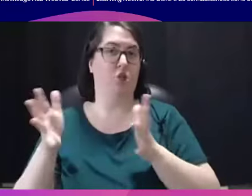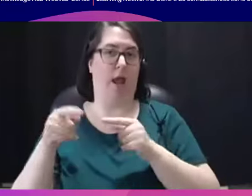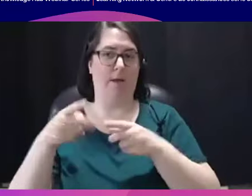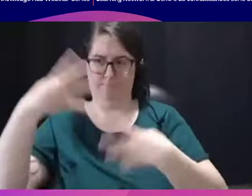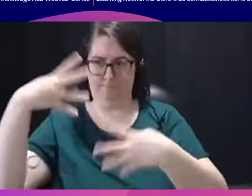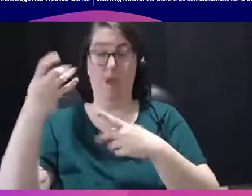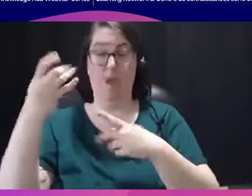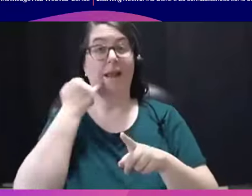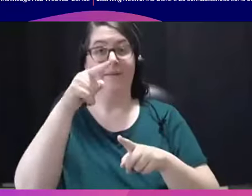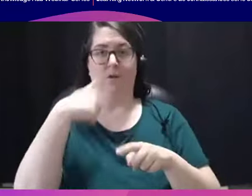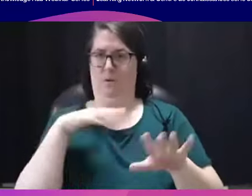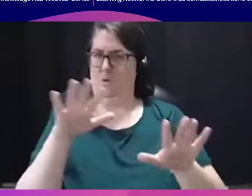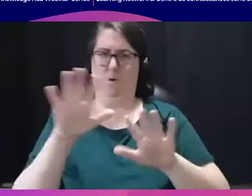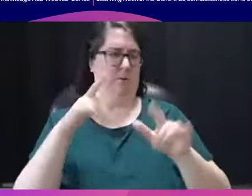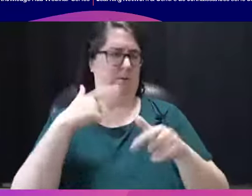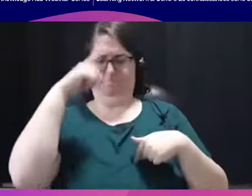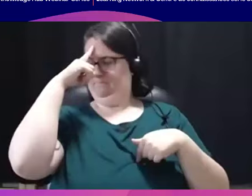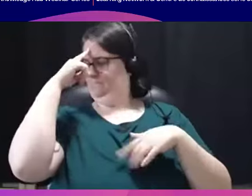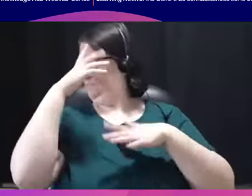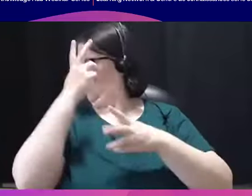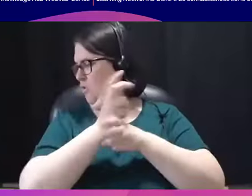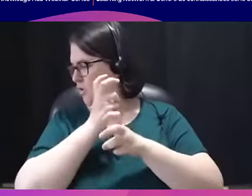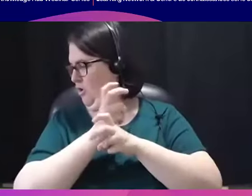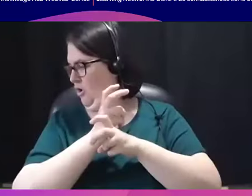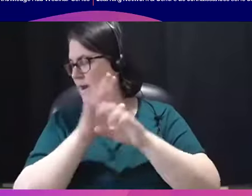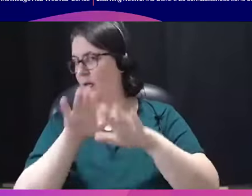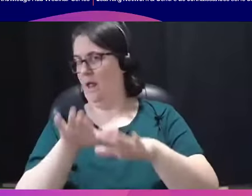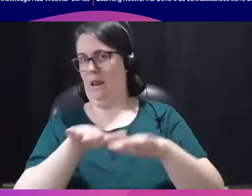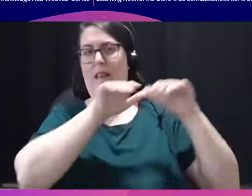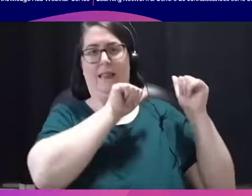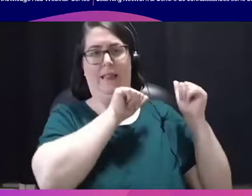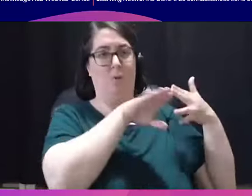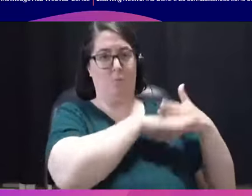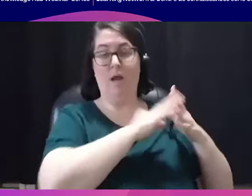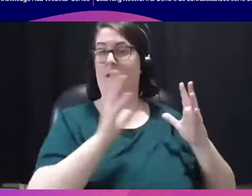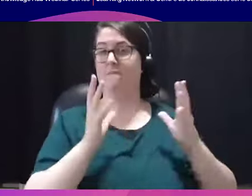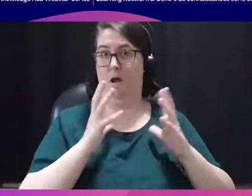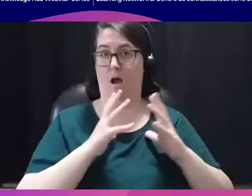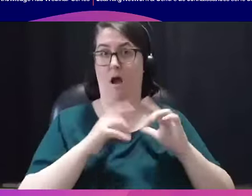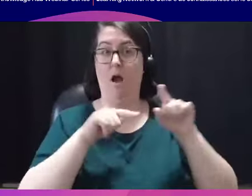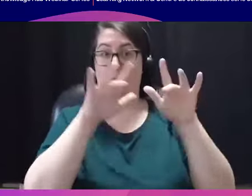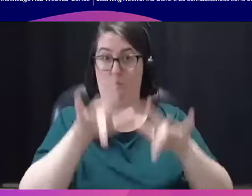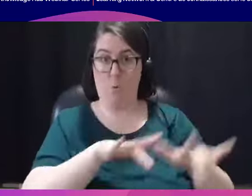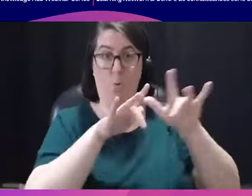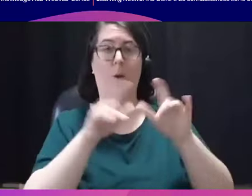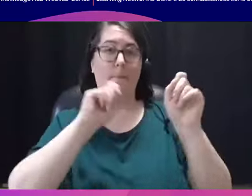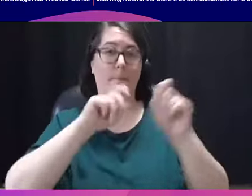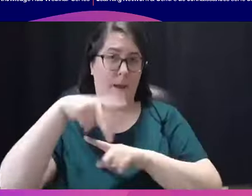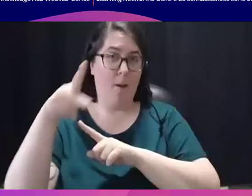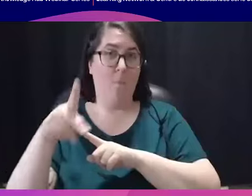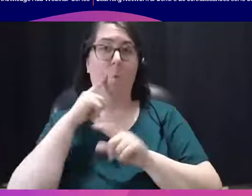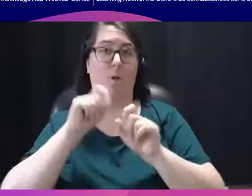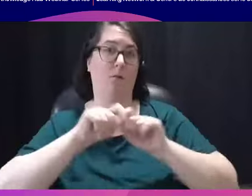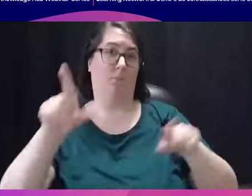need to take a step away from the webinar, please do so. We are recording it, we're sharing the slides. We'll make sure that you have access to it after as